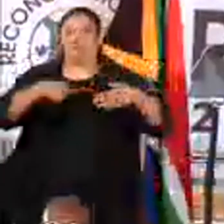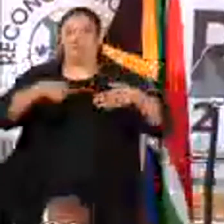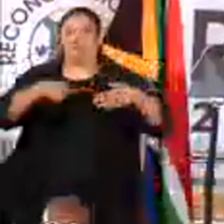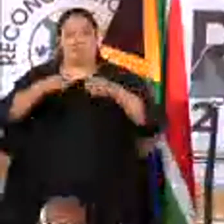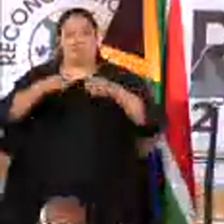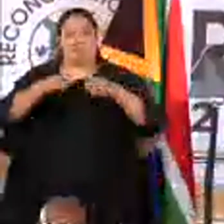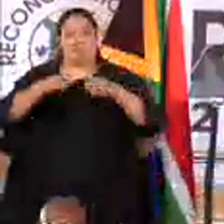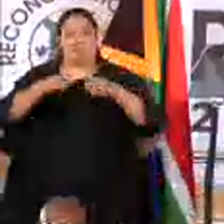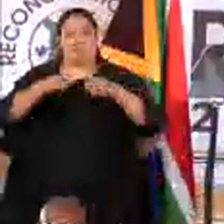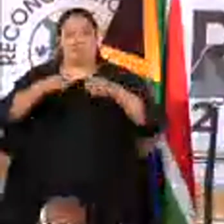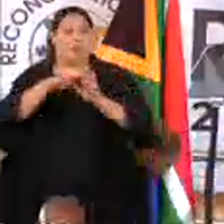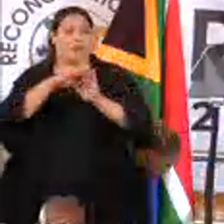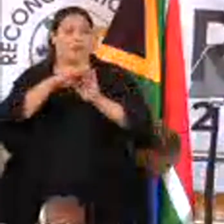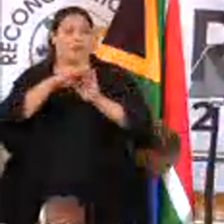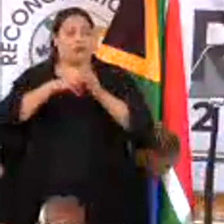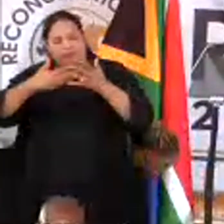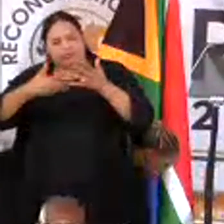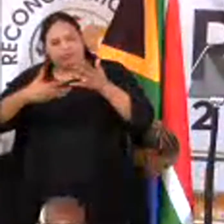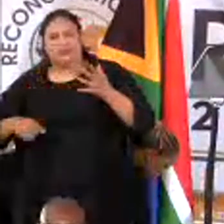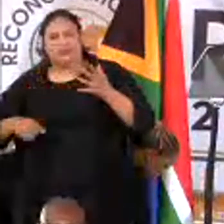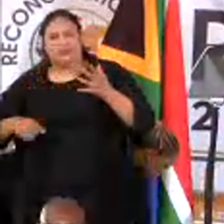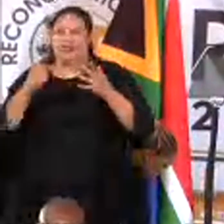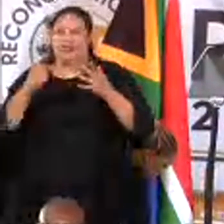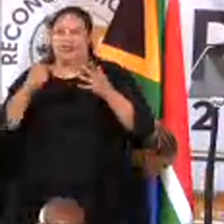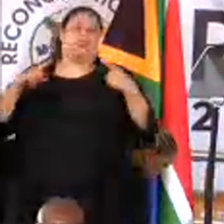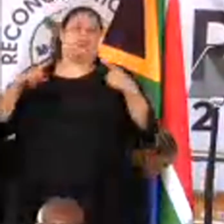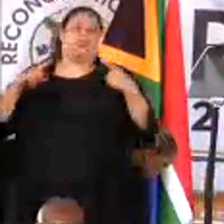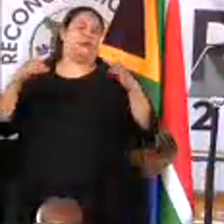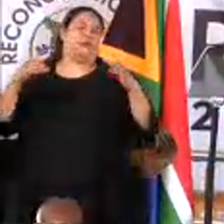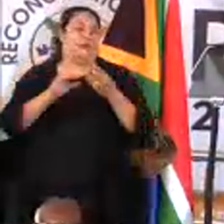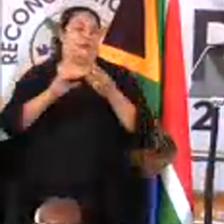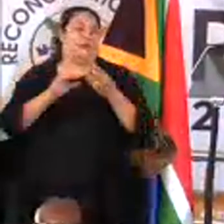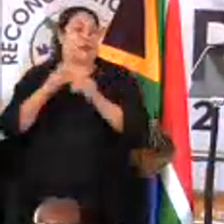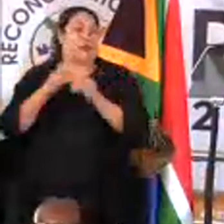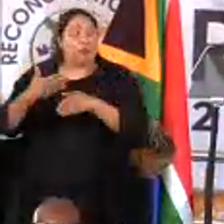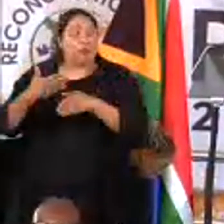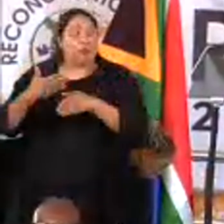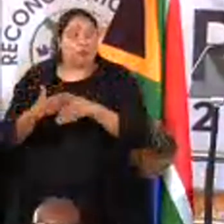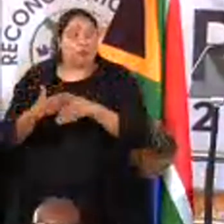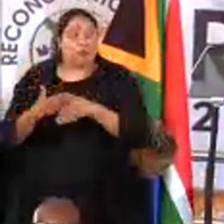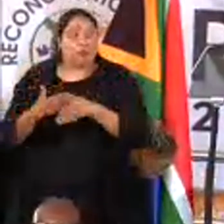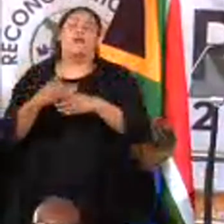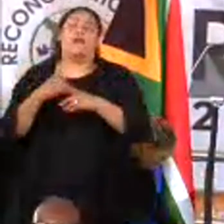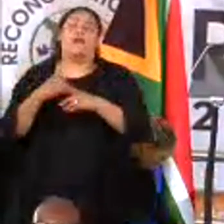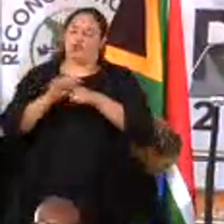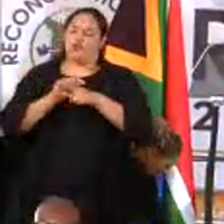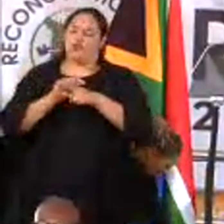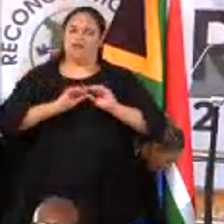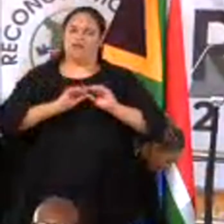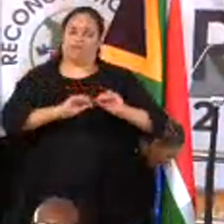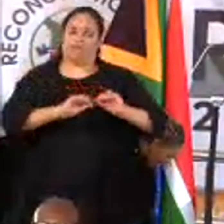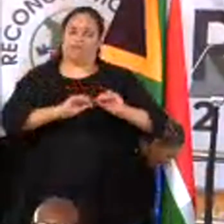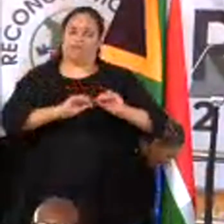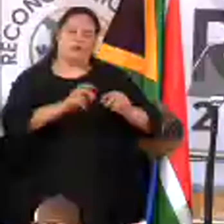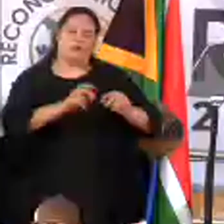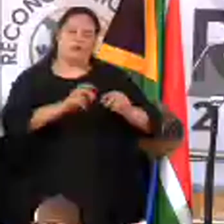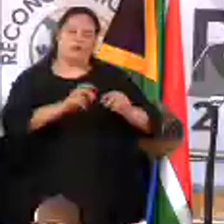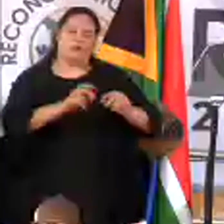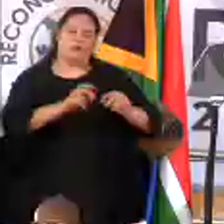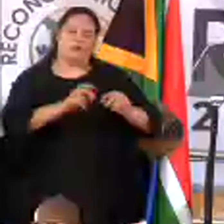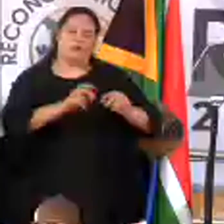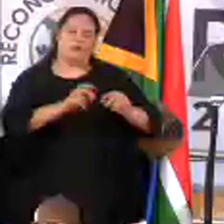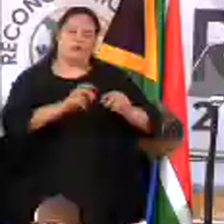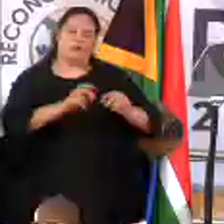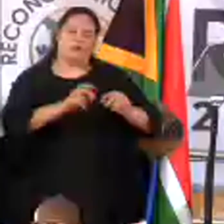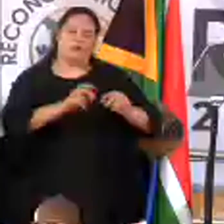expanding programs that have successfully created work and training opportunities for